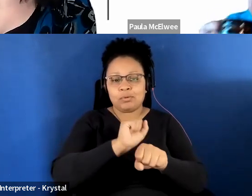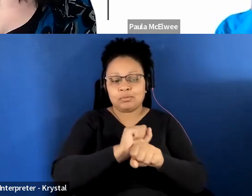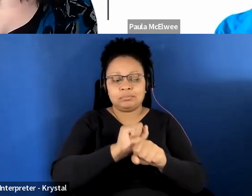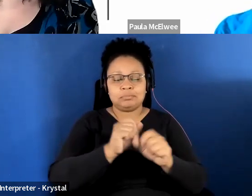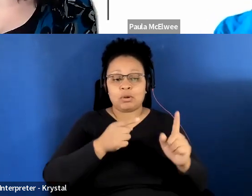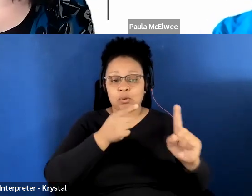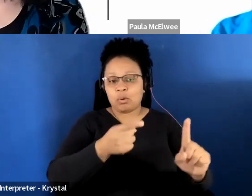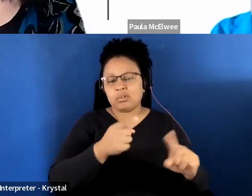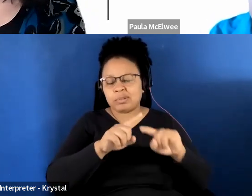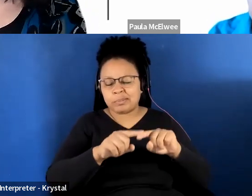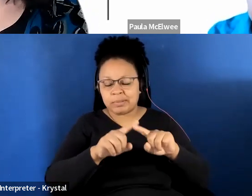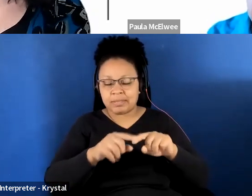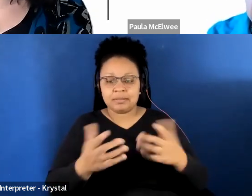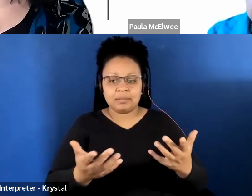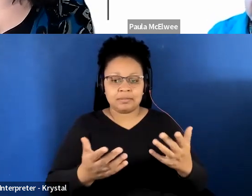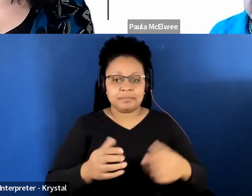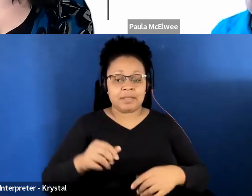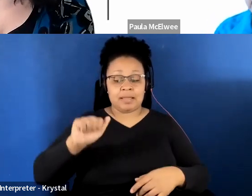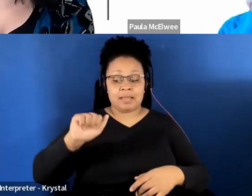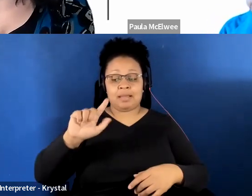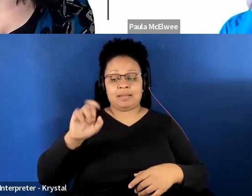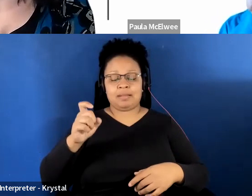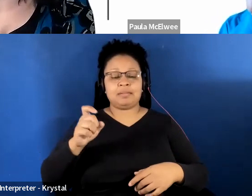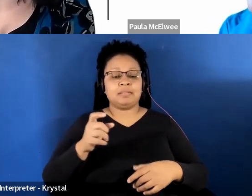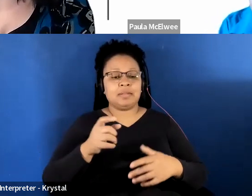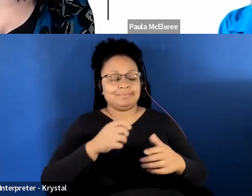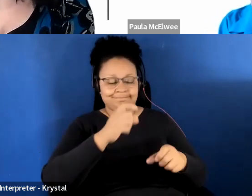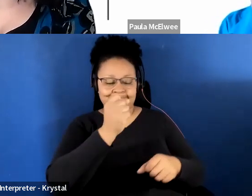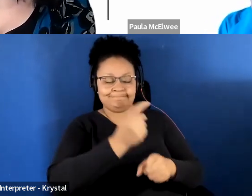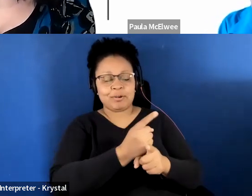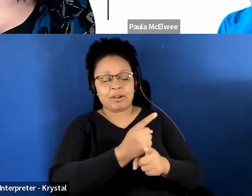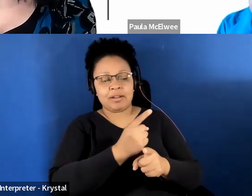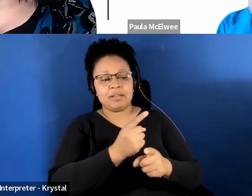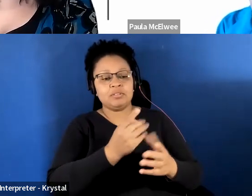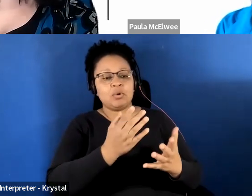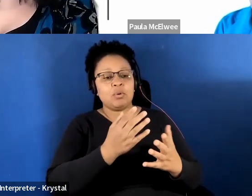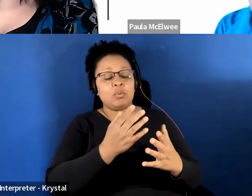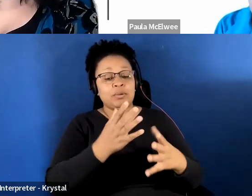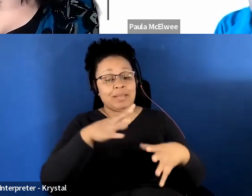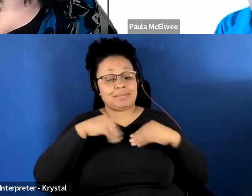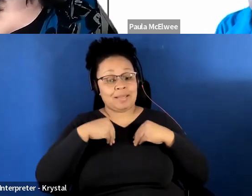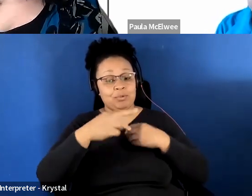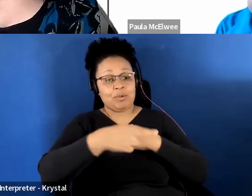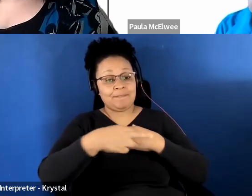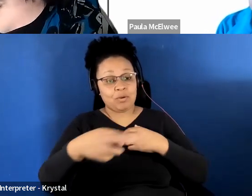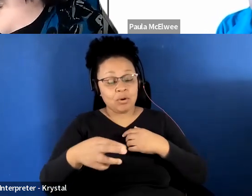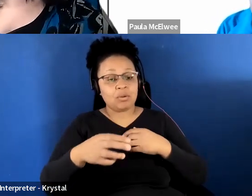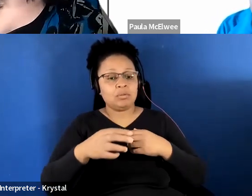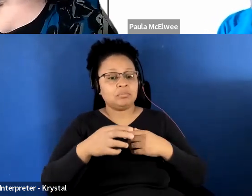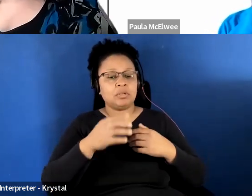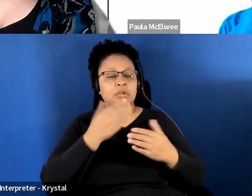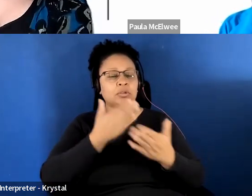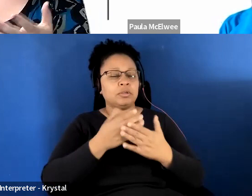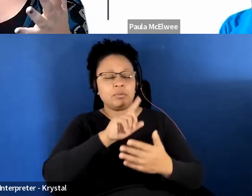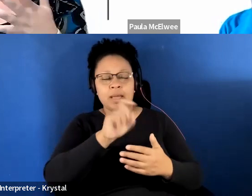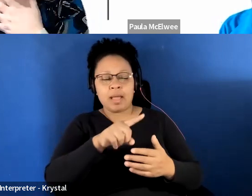Yeah, definitely. That's in taking referrals. It's great to ask those questions of who do they get along with